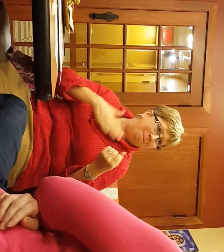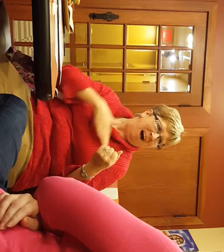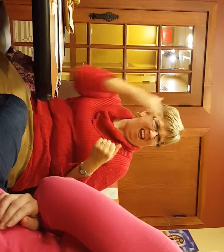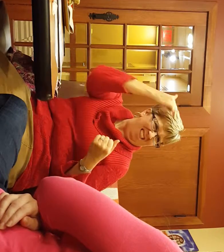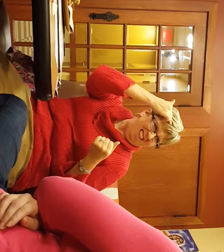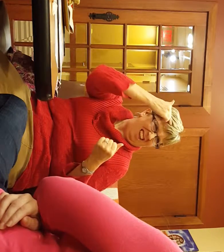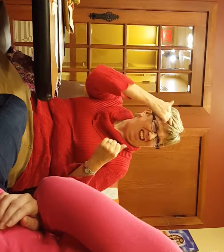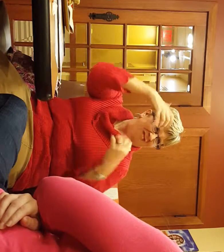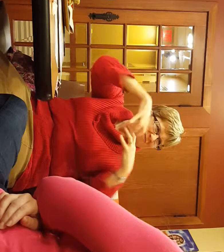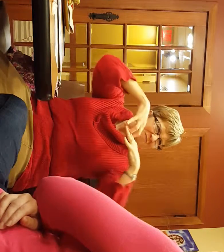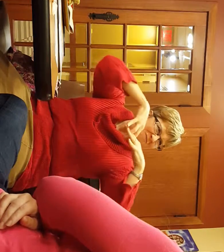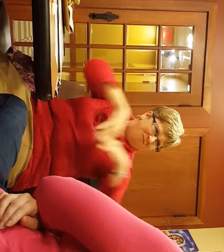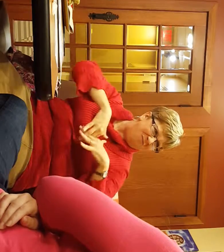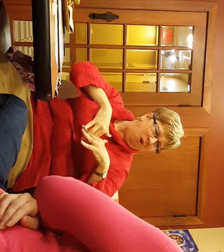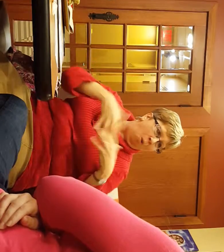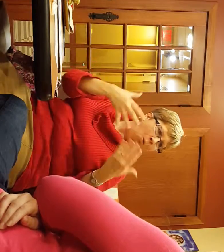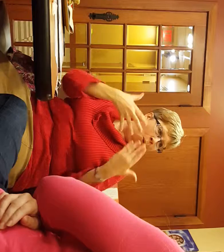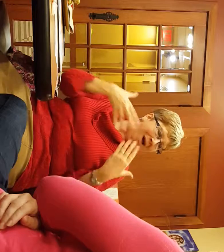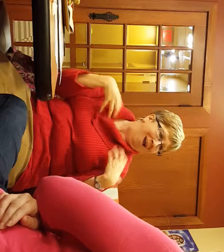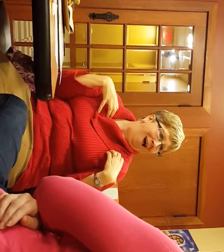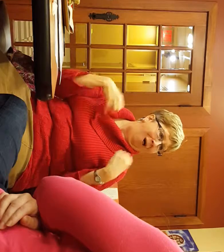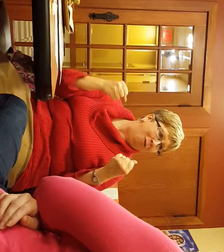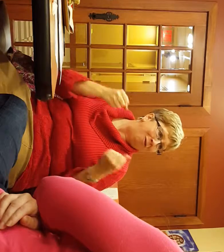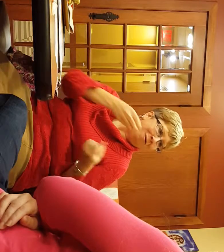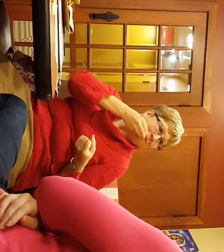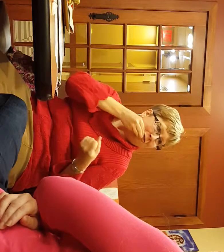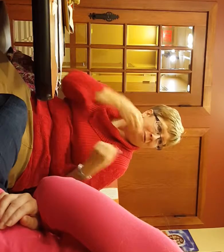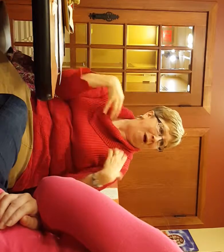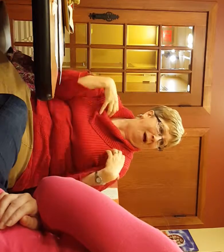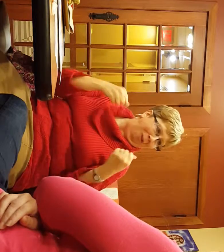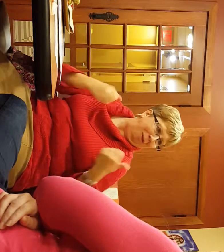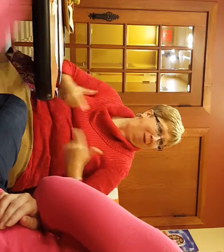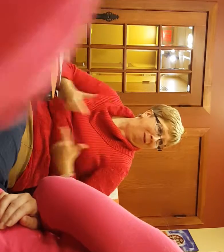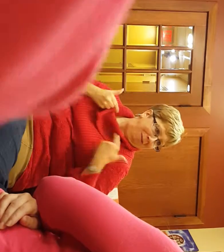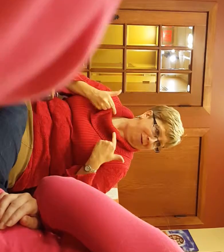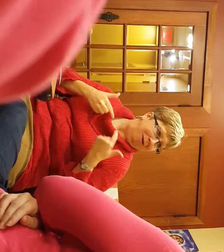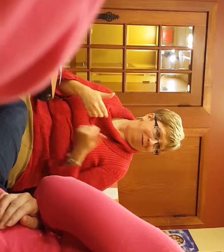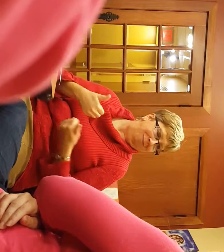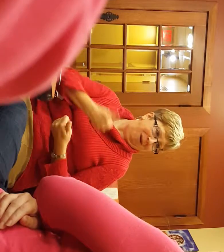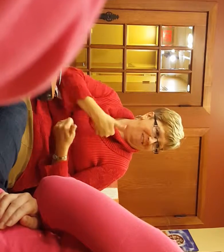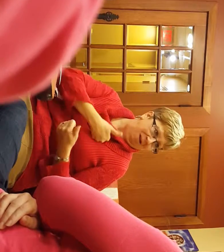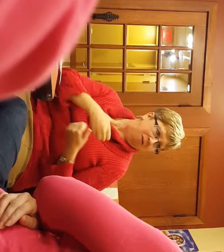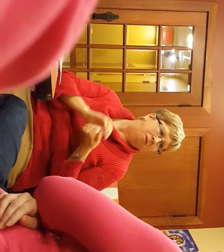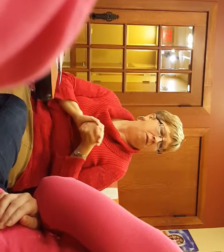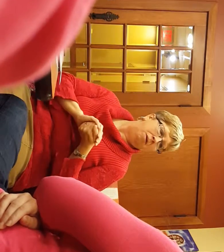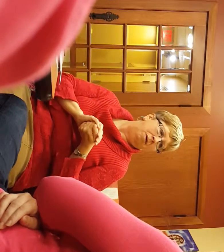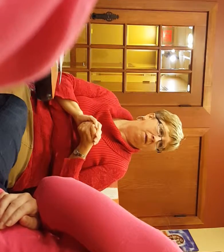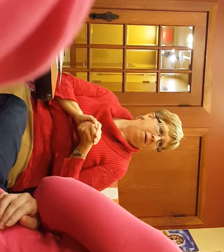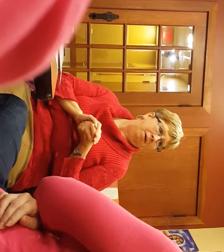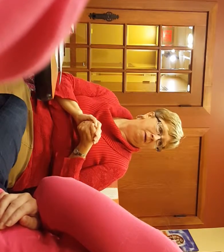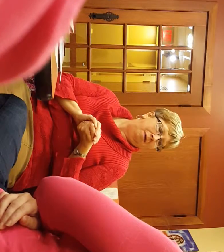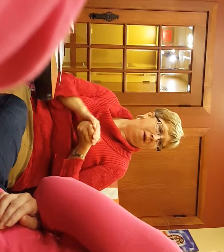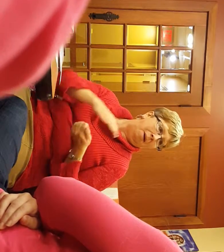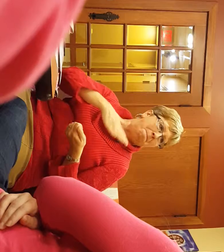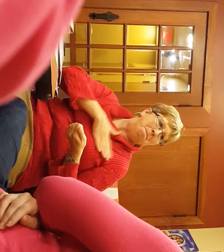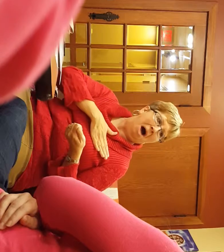was little. Even before they had the health food store, the story that my family tells us, my grandmother brought home Wonder Bread